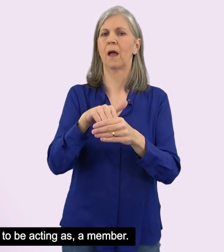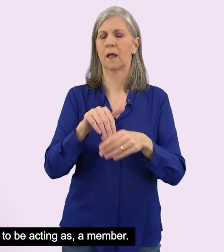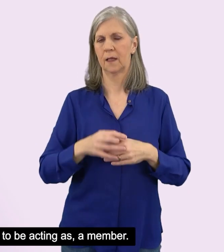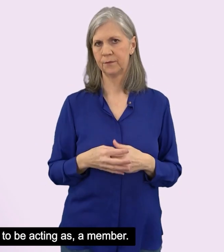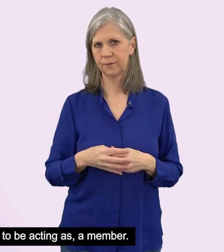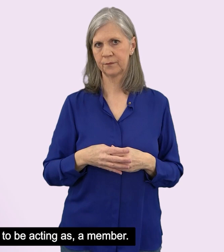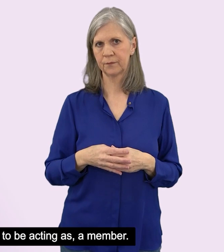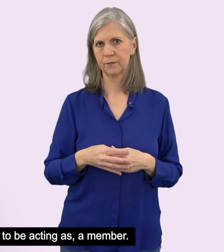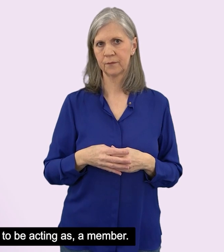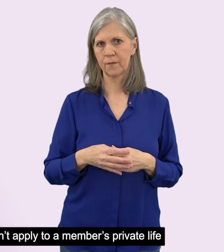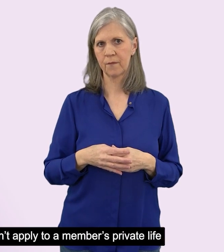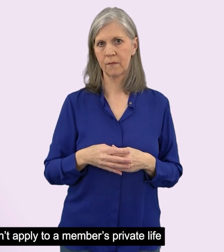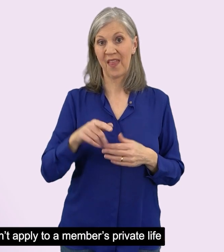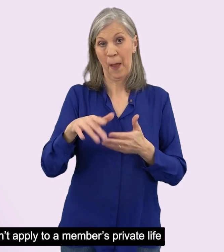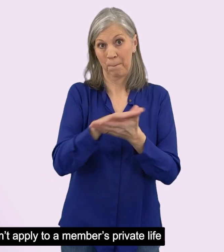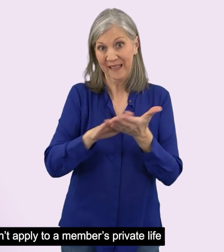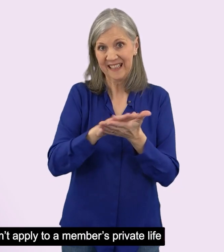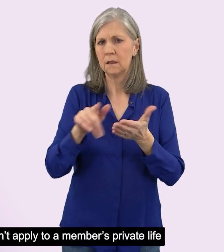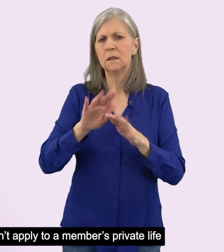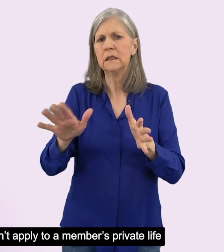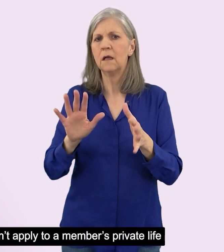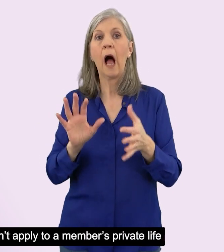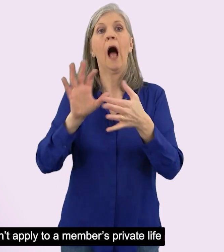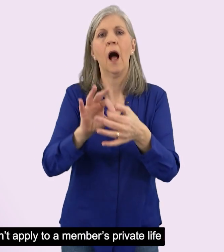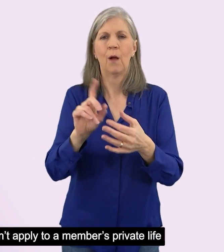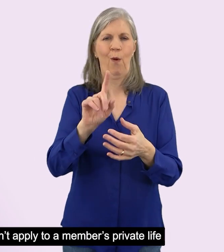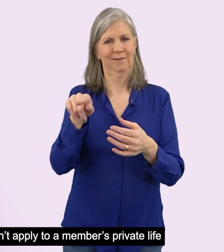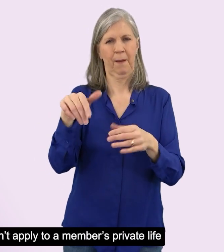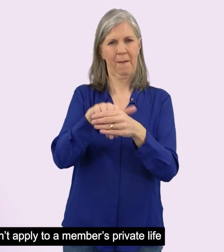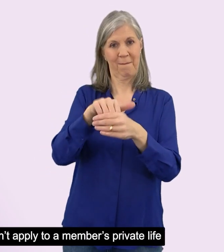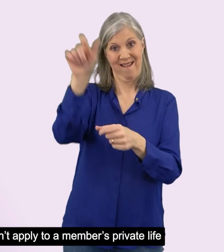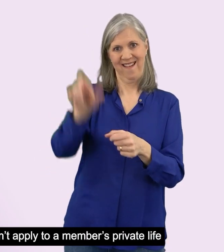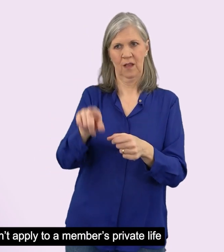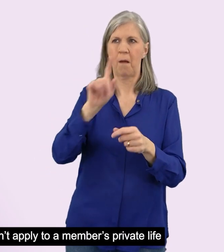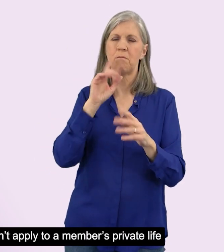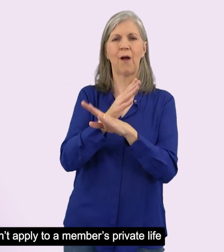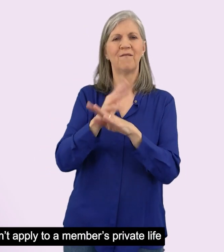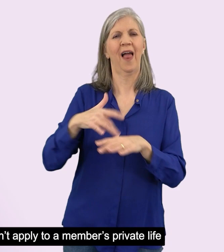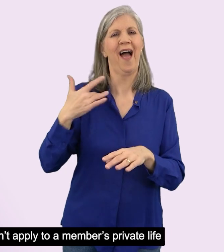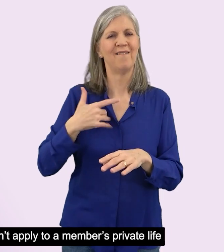member. This means that it doesn't apply to a member's private life and their conduct or